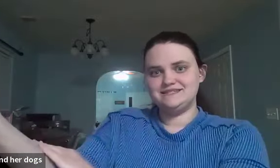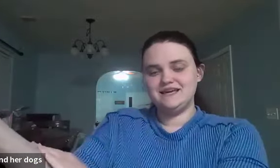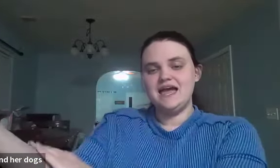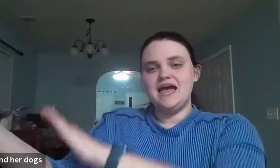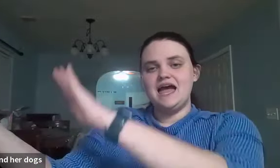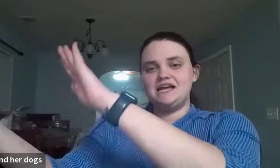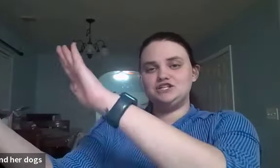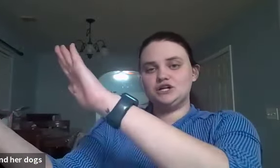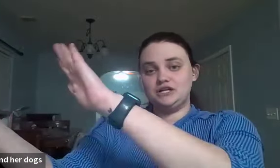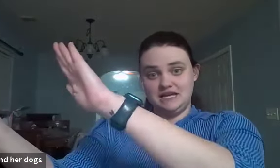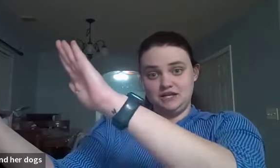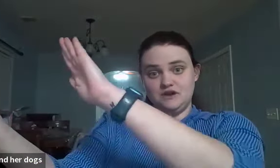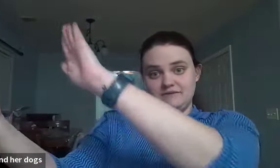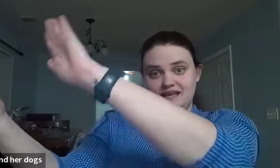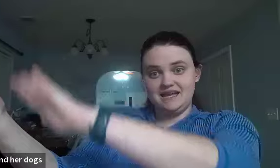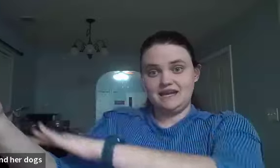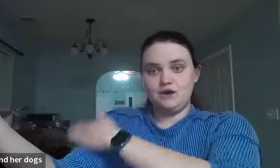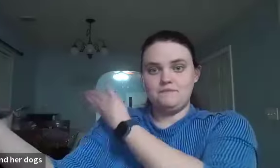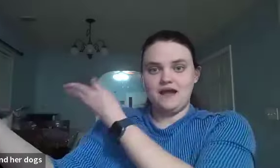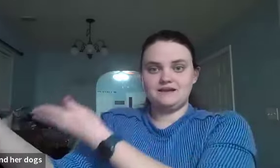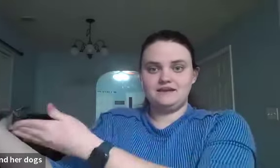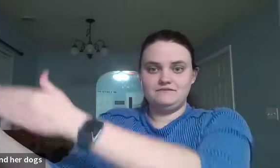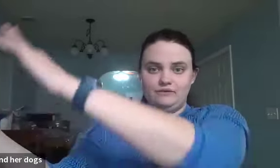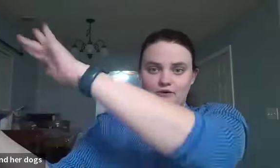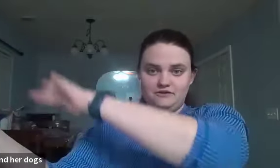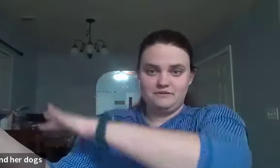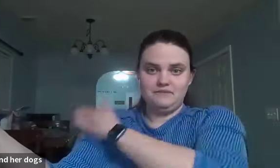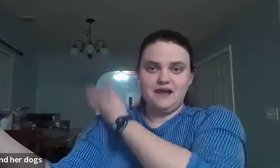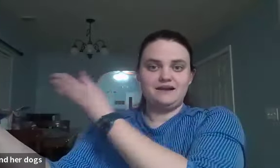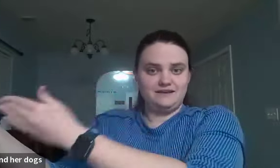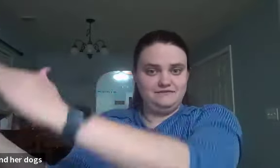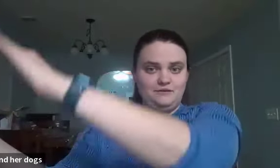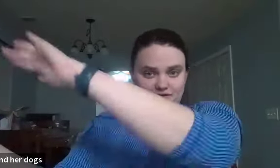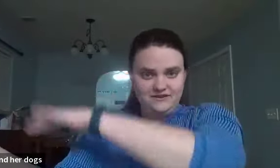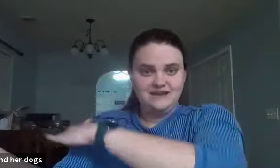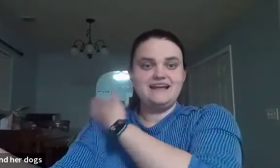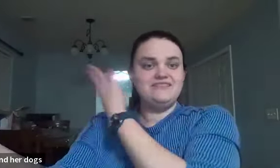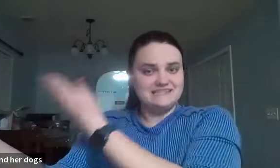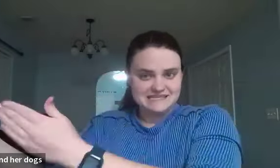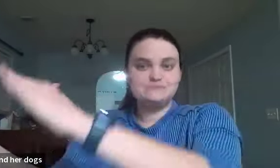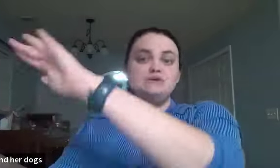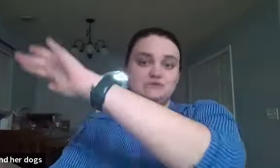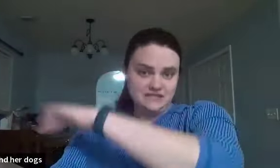this, and you're gonna take your dominant hand and go back and forth, back and forth. And this is